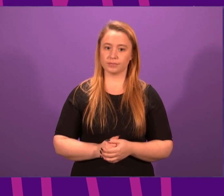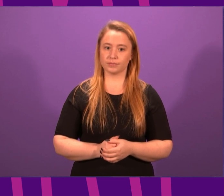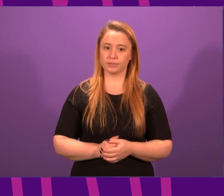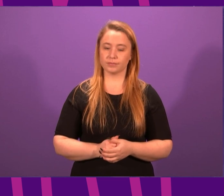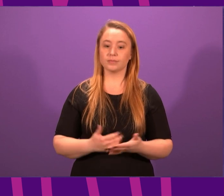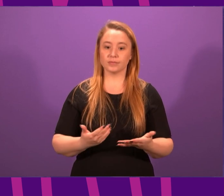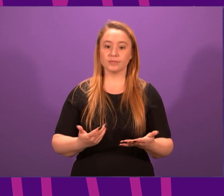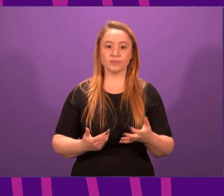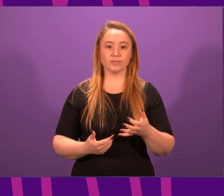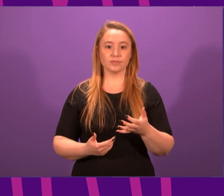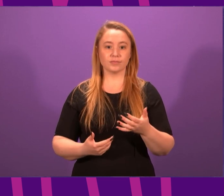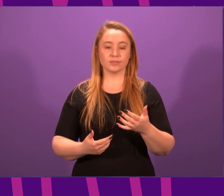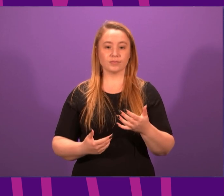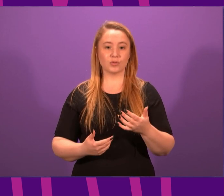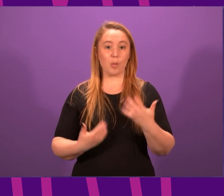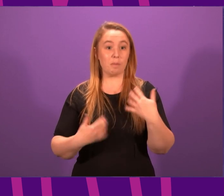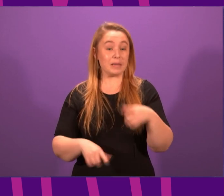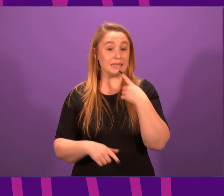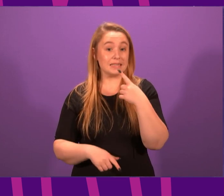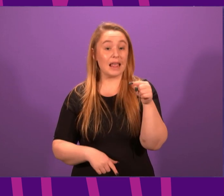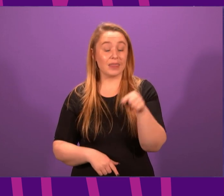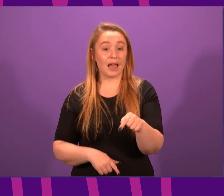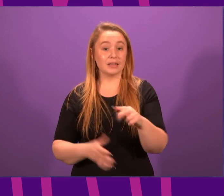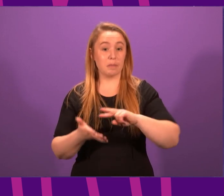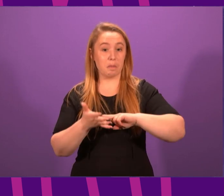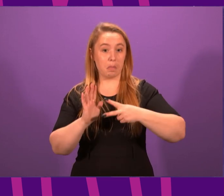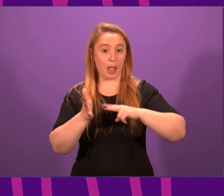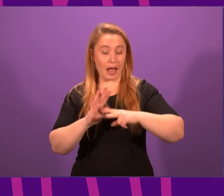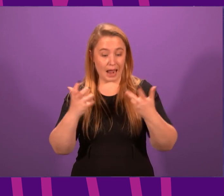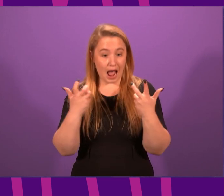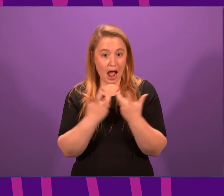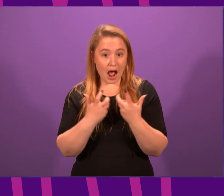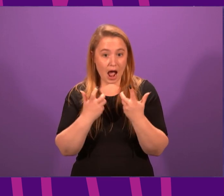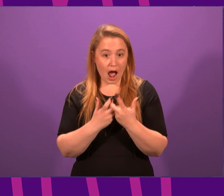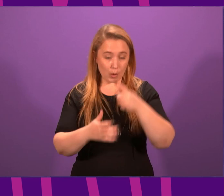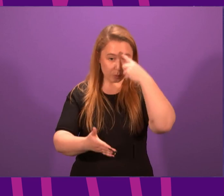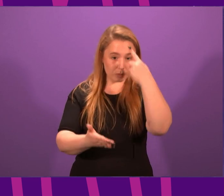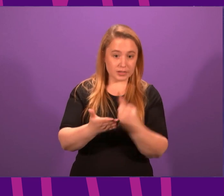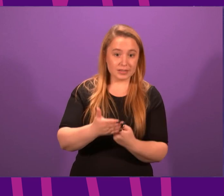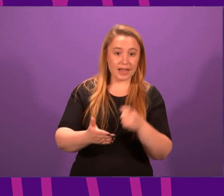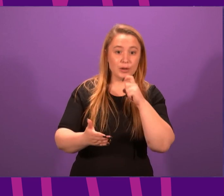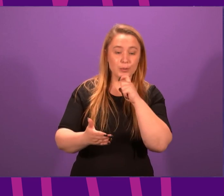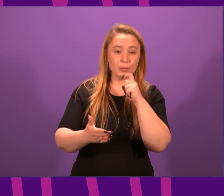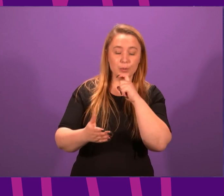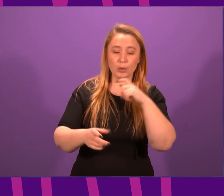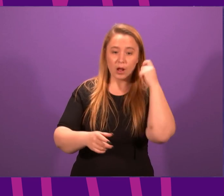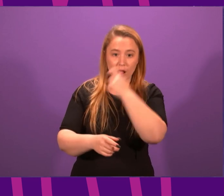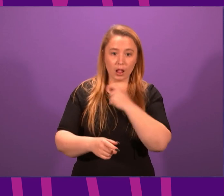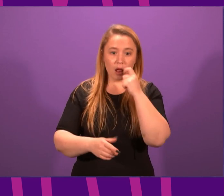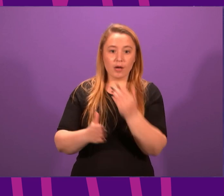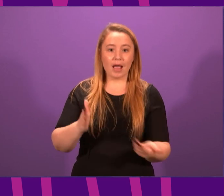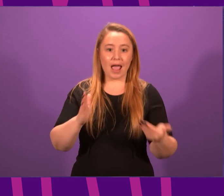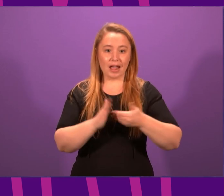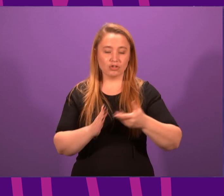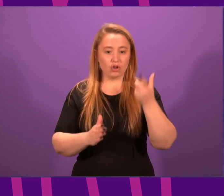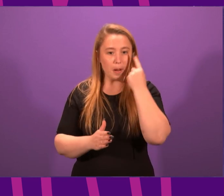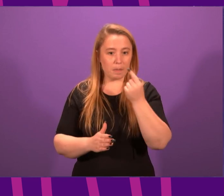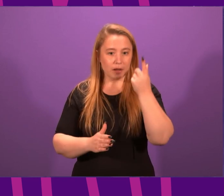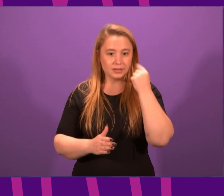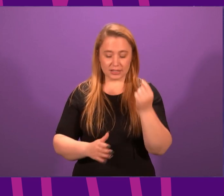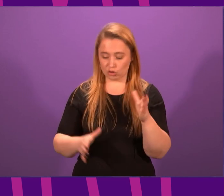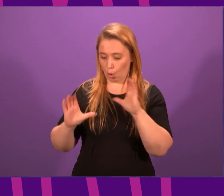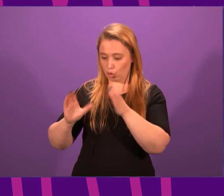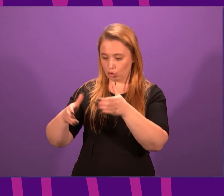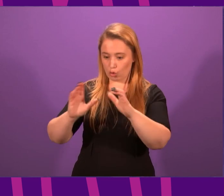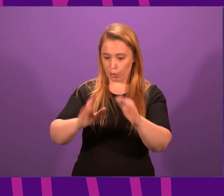that. What I've just said is that we are planning how we map the scale-up of additional capacity against the groups